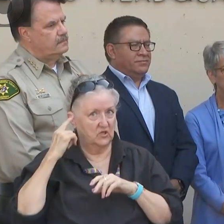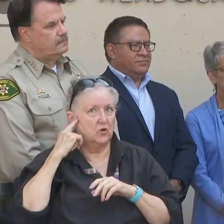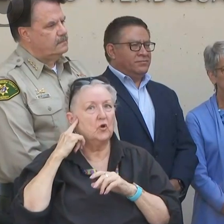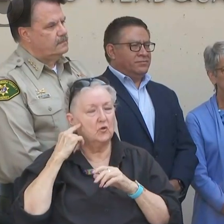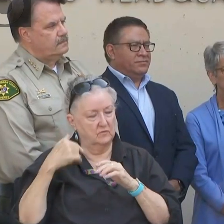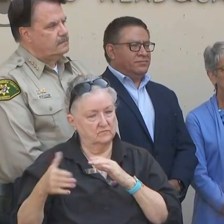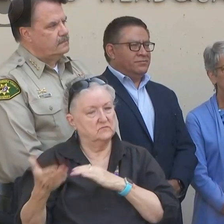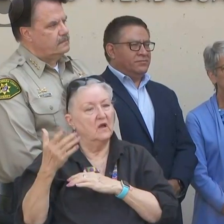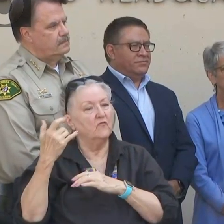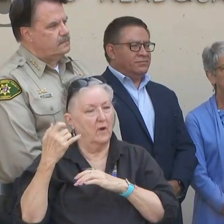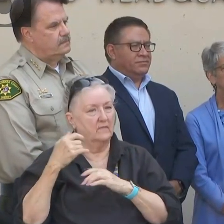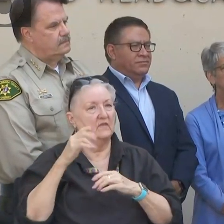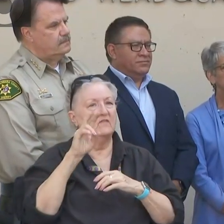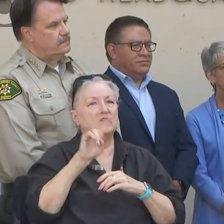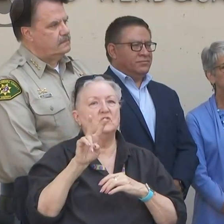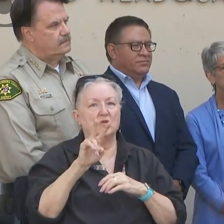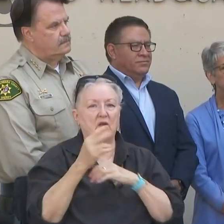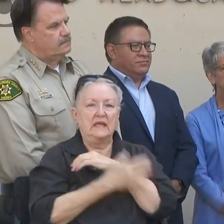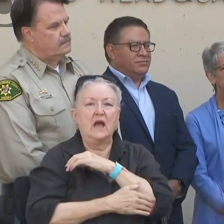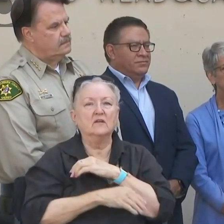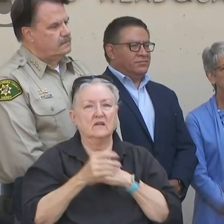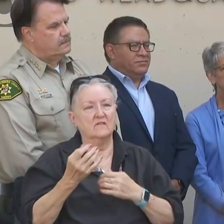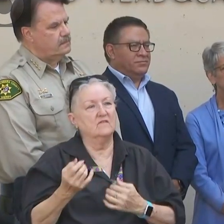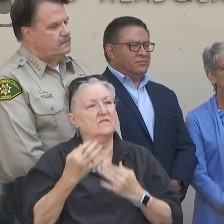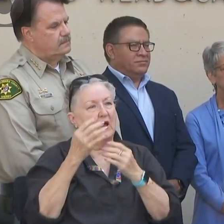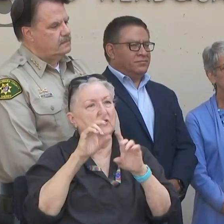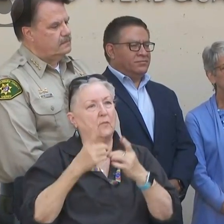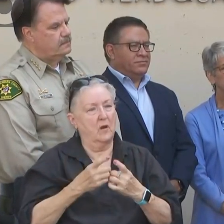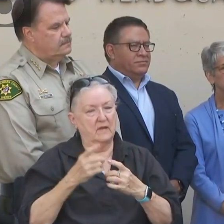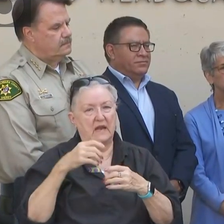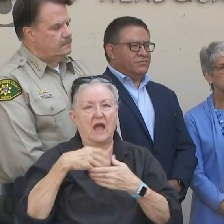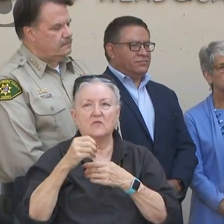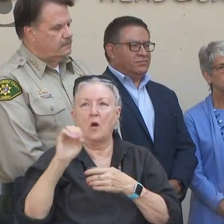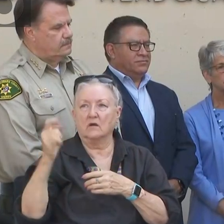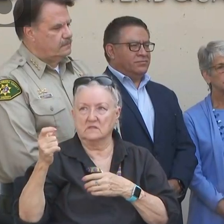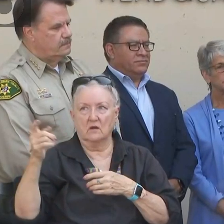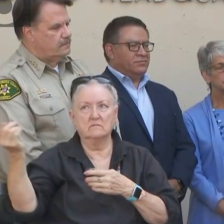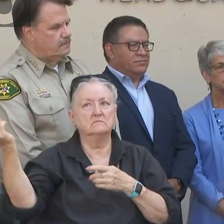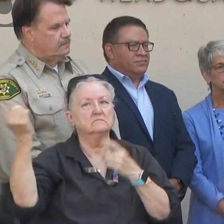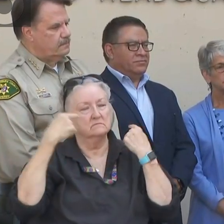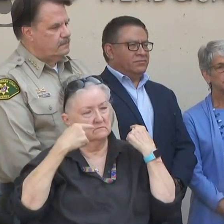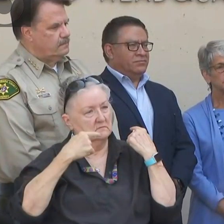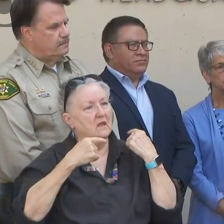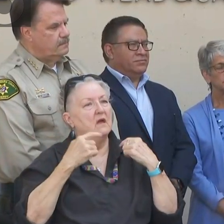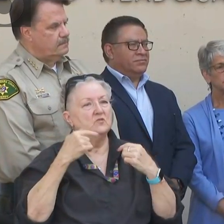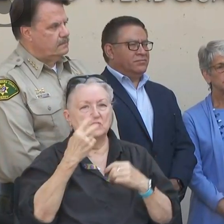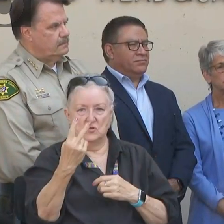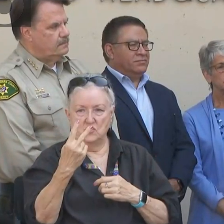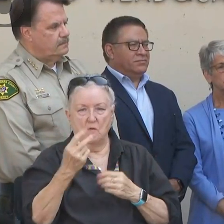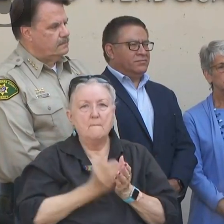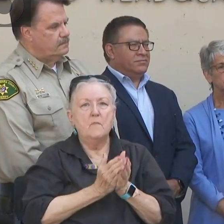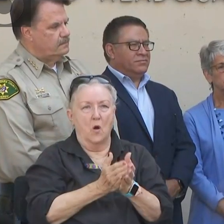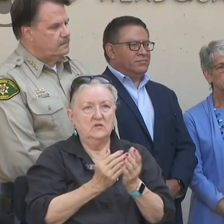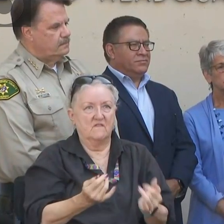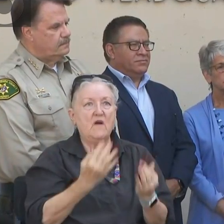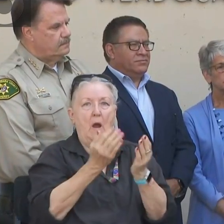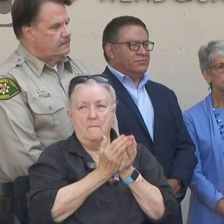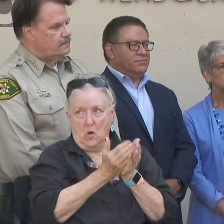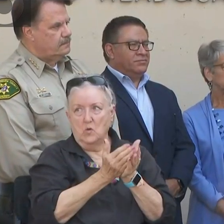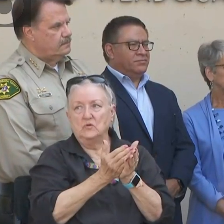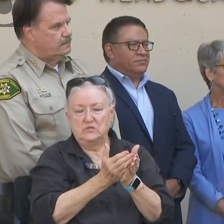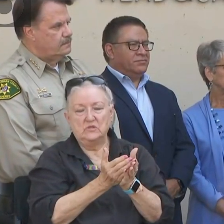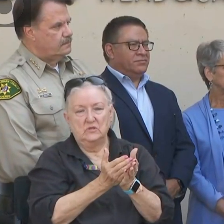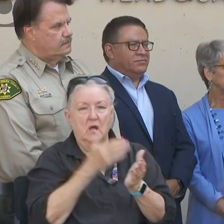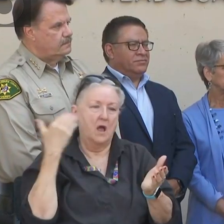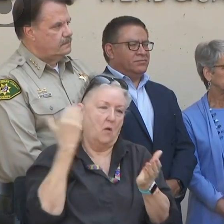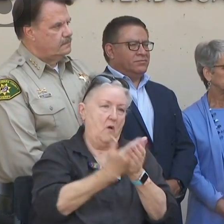from Ventura County Fire Department out of Oxnard. They responded with two fireboats.